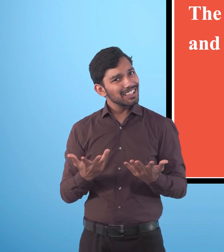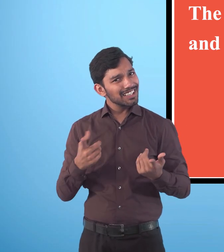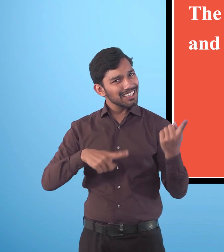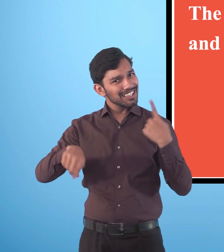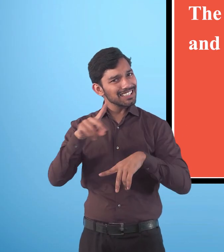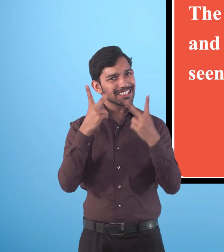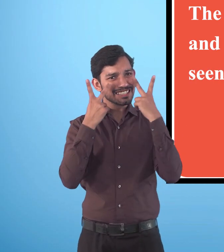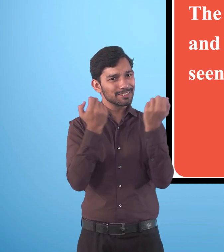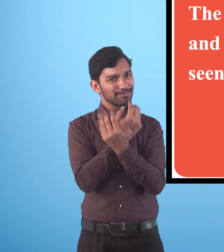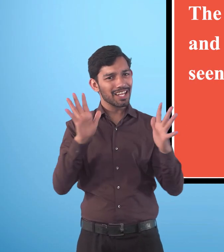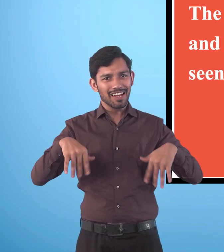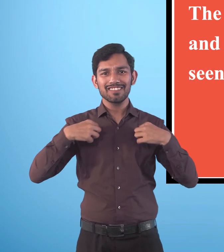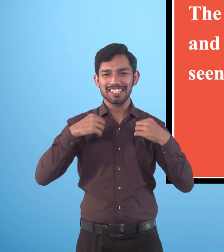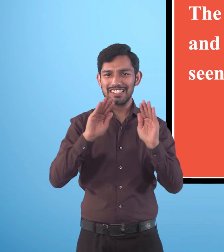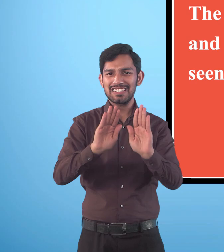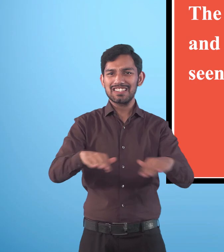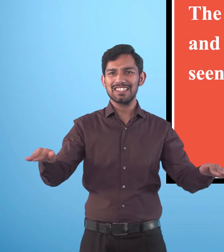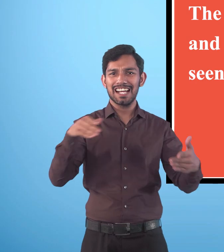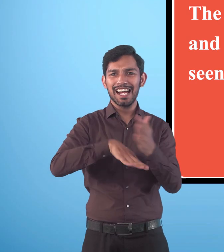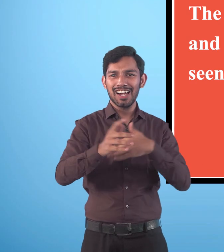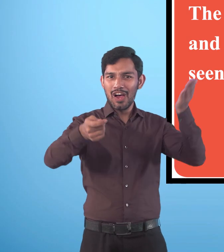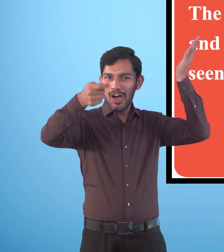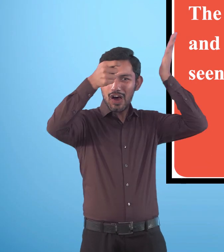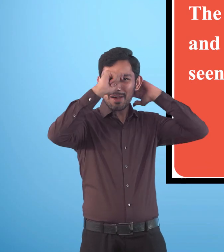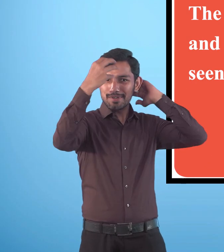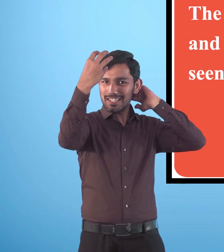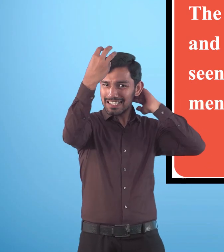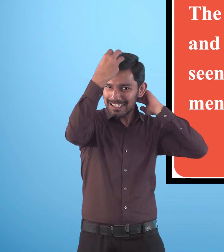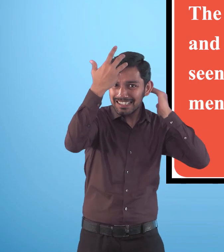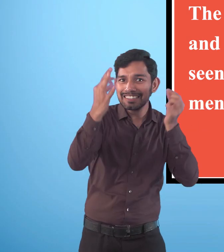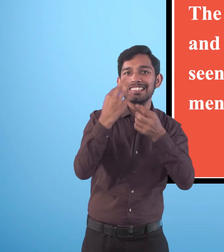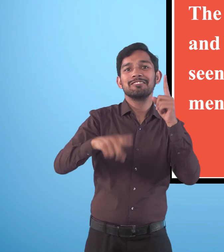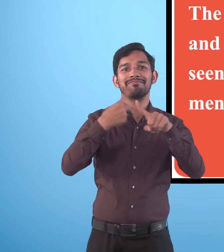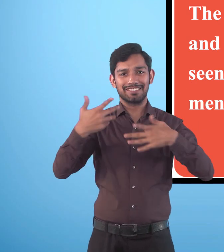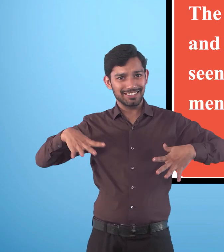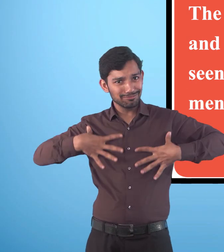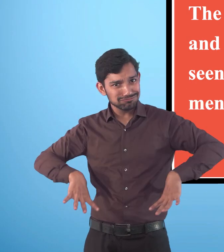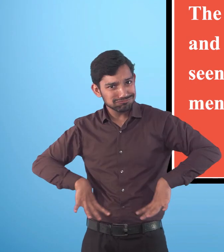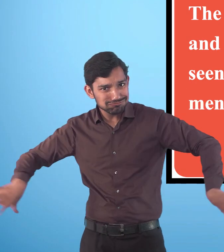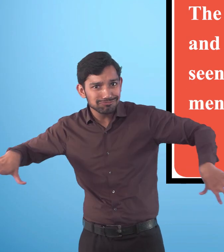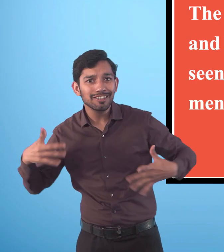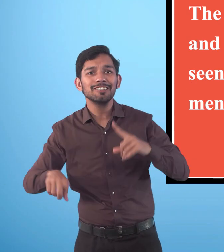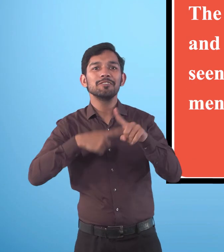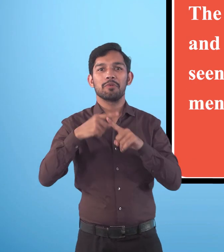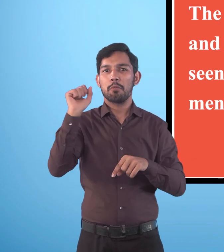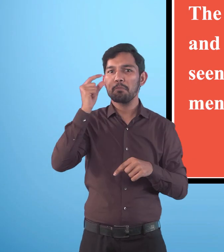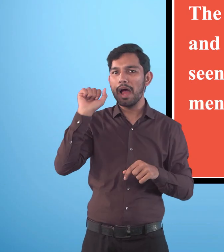On clothes, it is seen on children's caps, ghagra skirts, and men's traditional shirts.